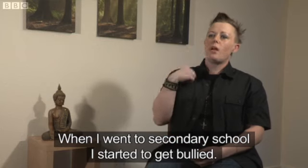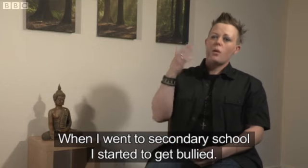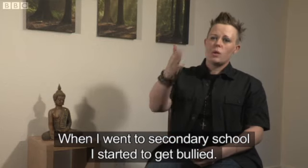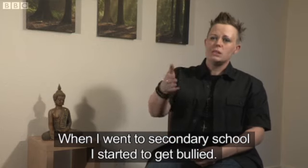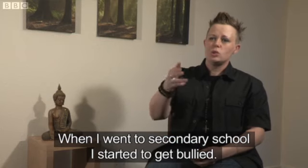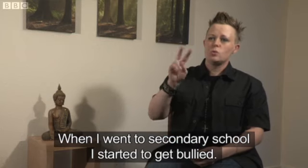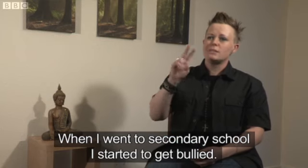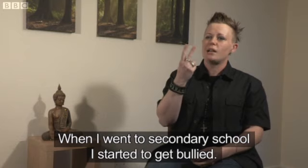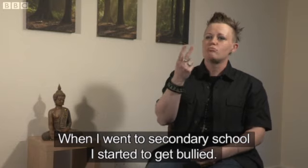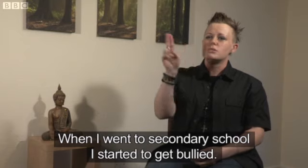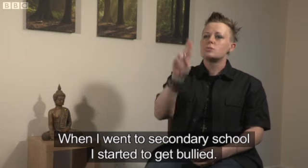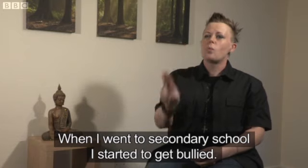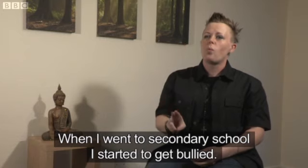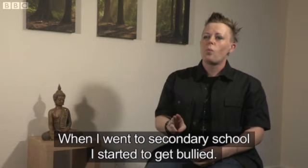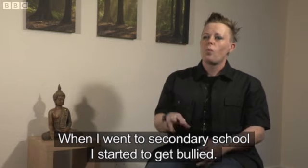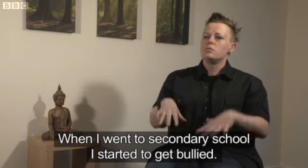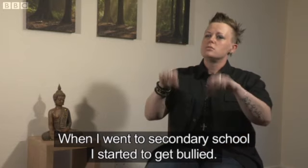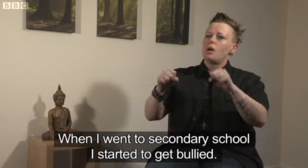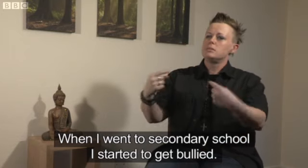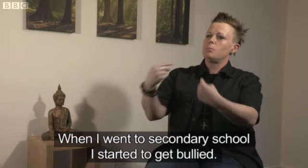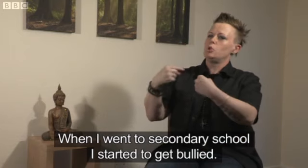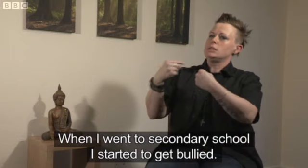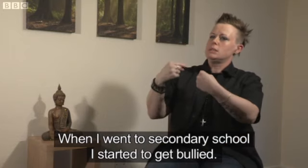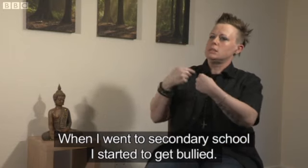When I went to secondary school, I started to get bullied.